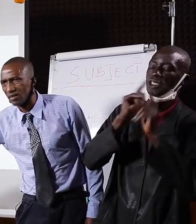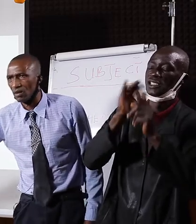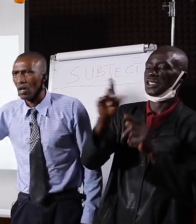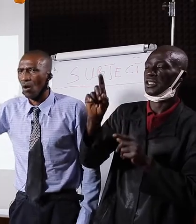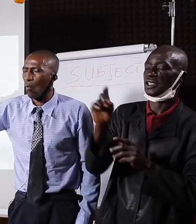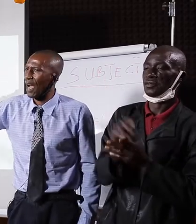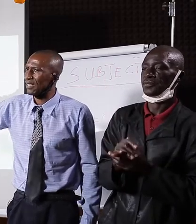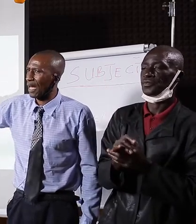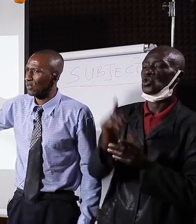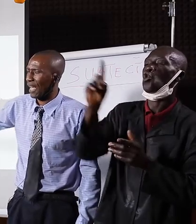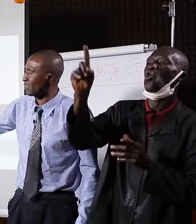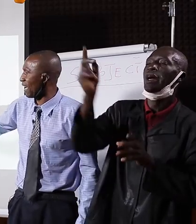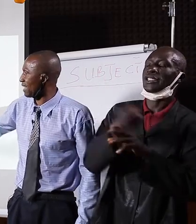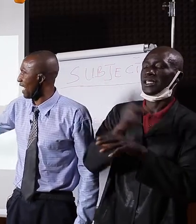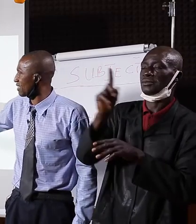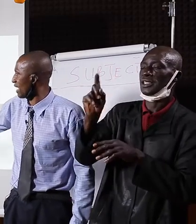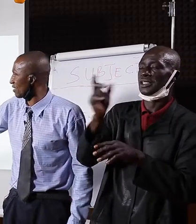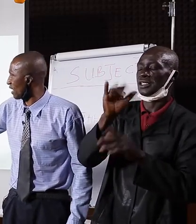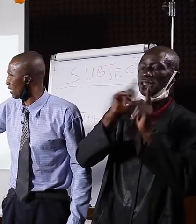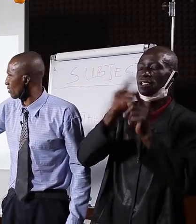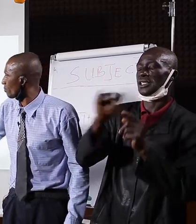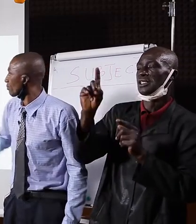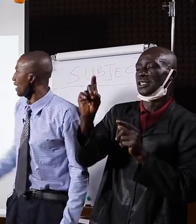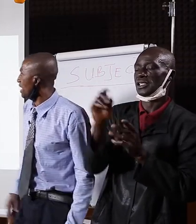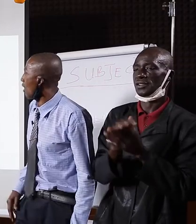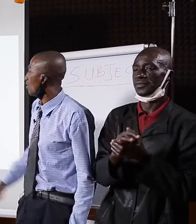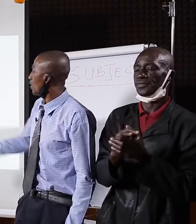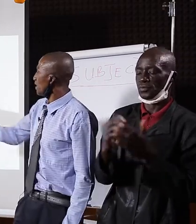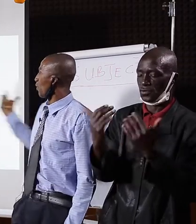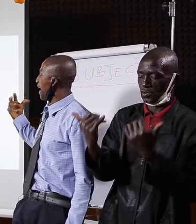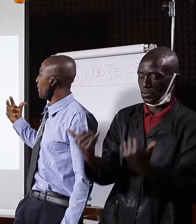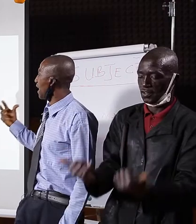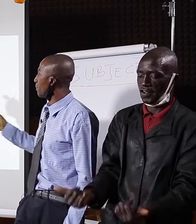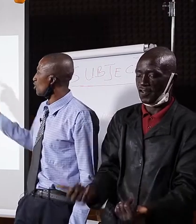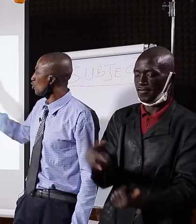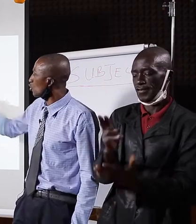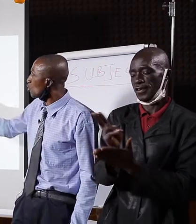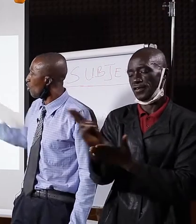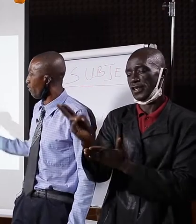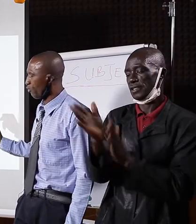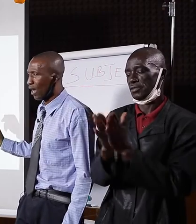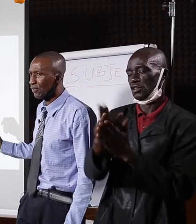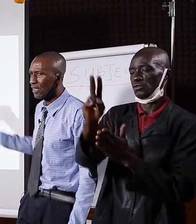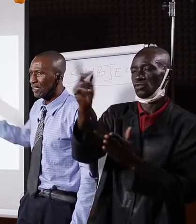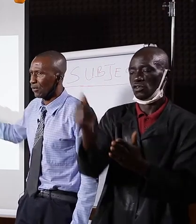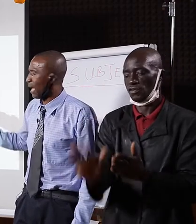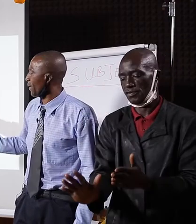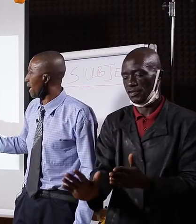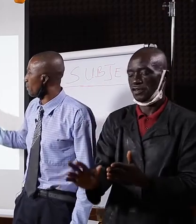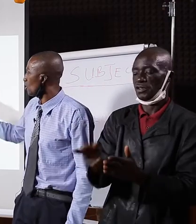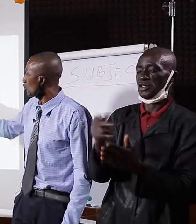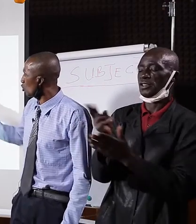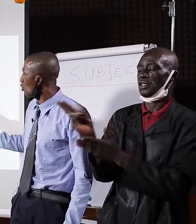is x. 1 times x, and the answer is x. Now, the right becomes 2 over 5. The